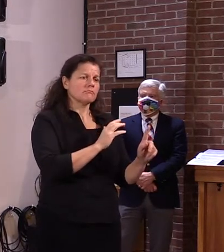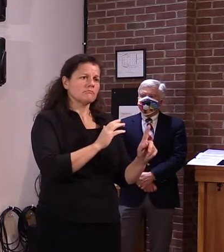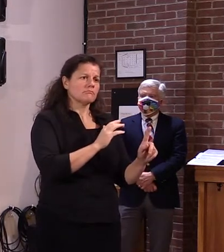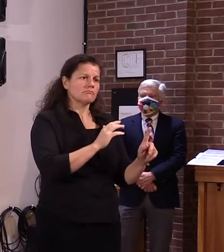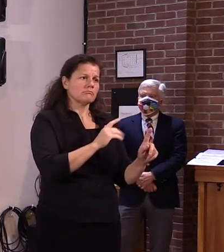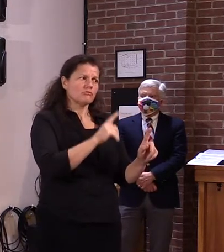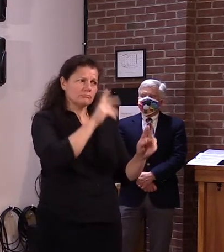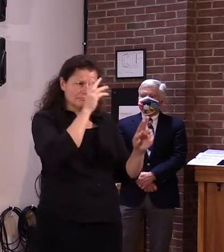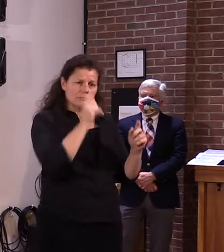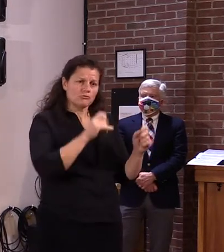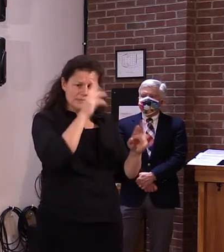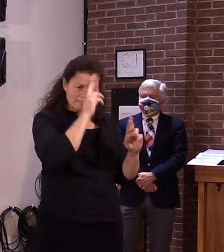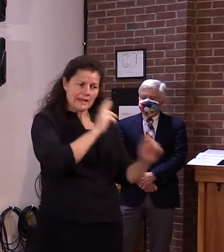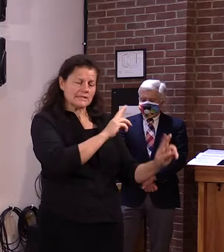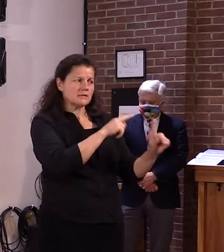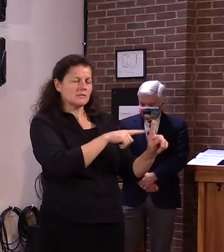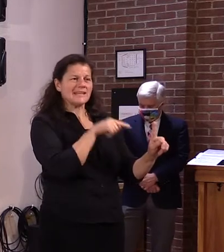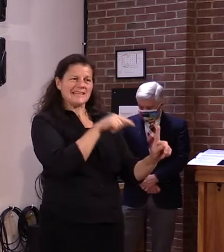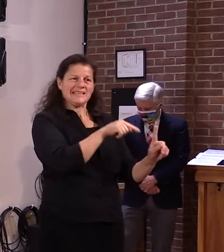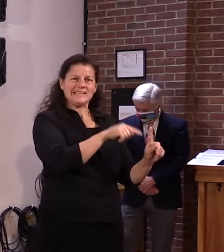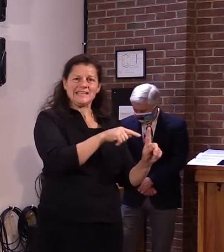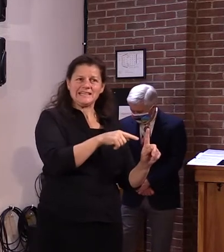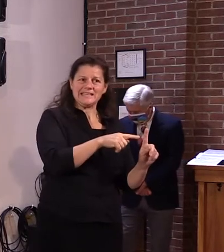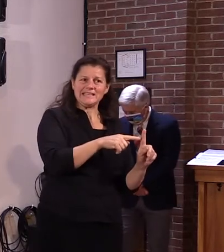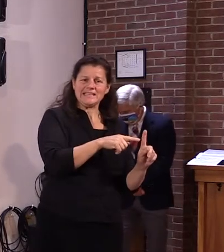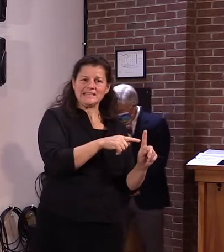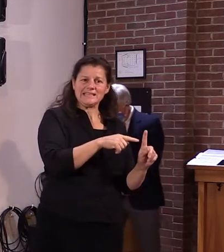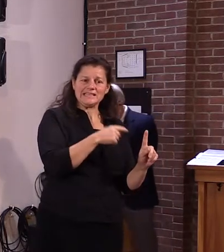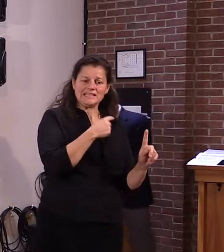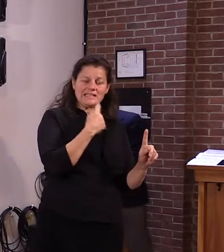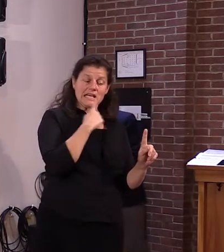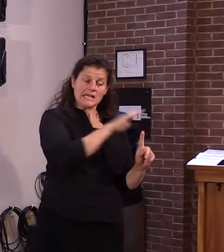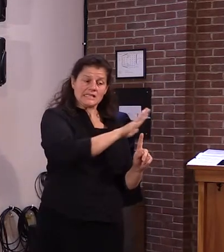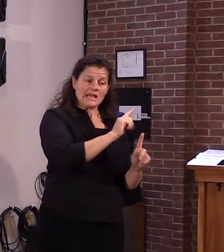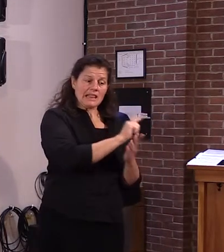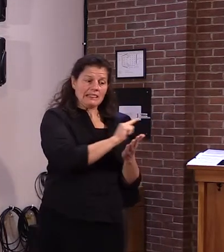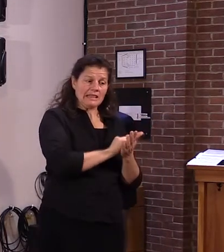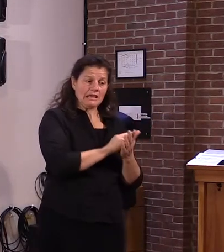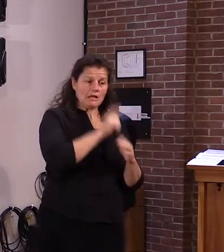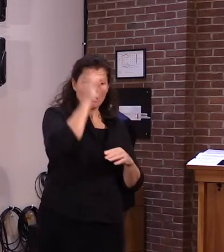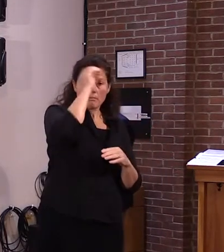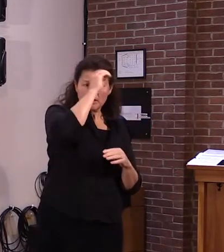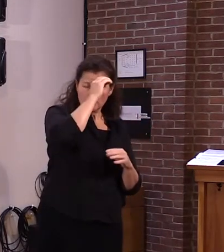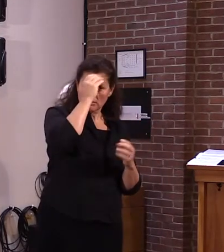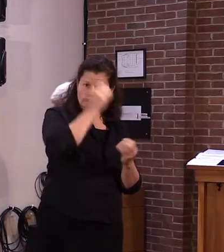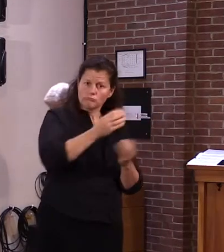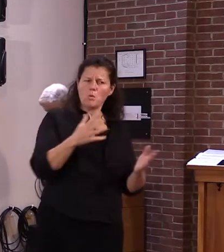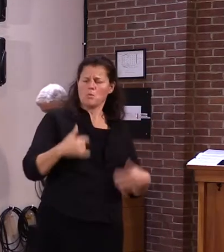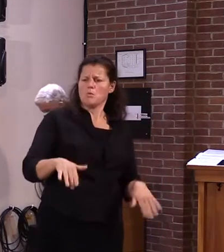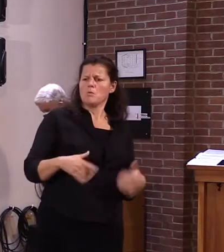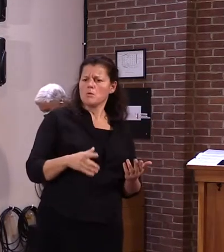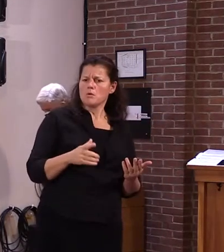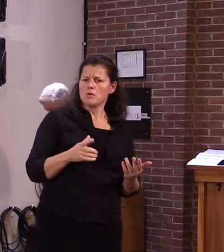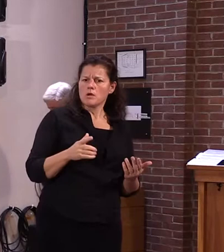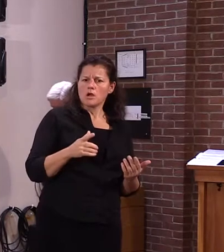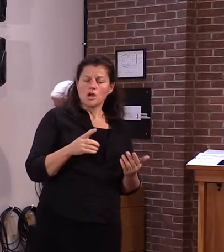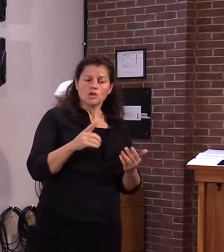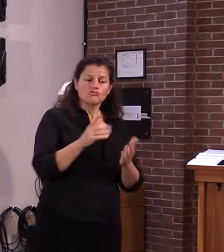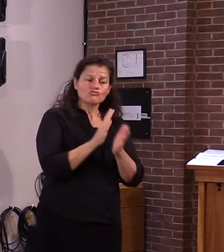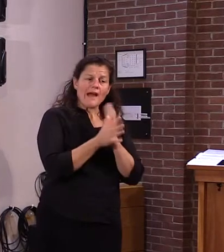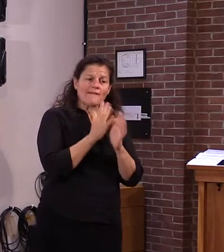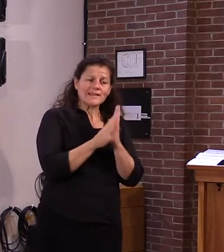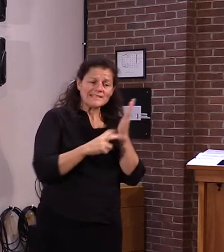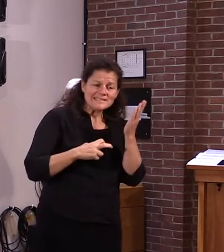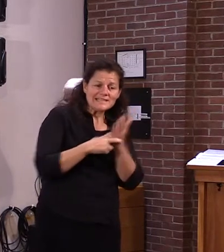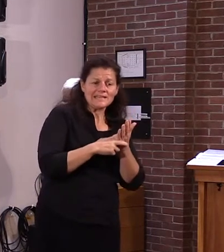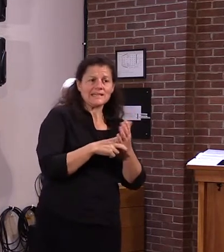has given your office a legal opinion and the state police a legal opinion that says traffic tickets are public